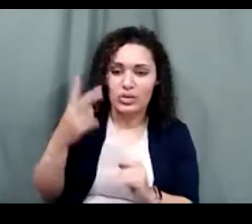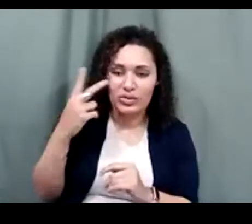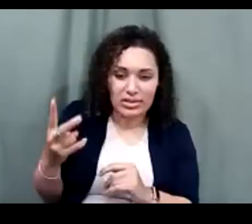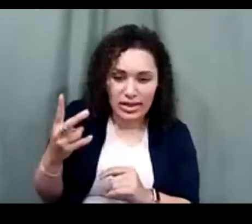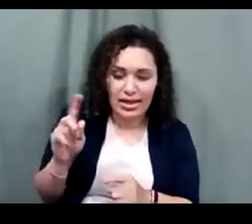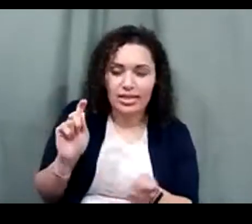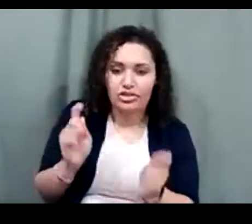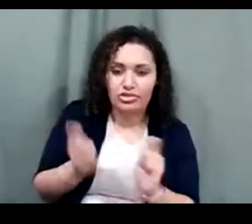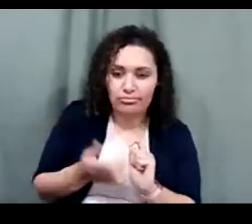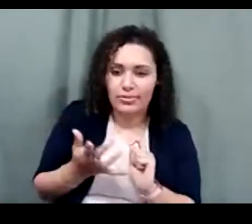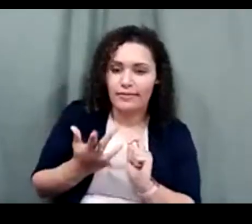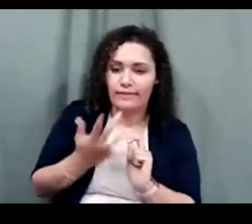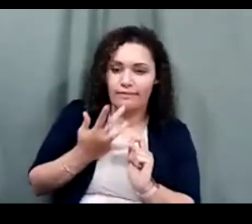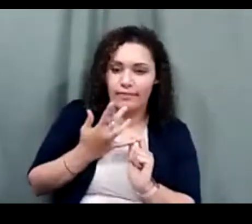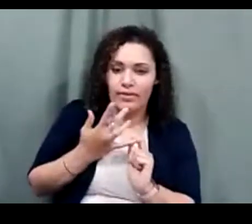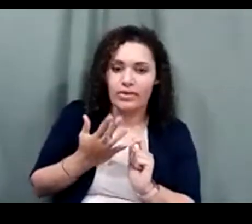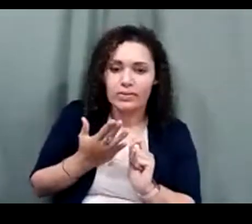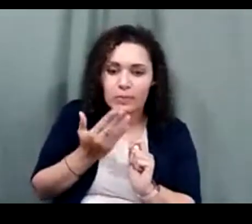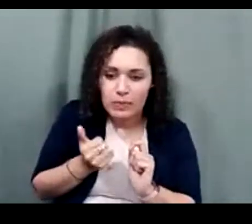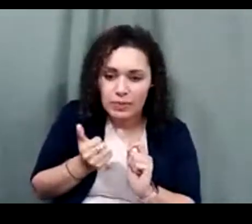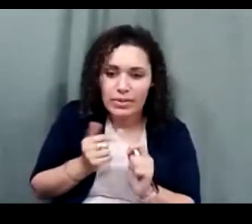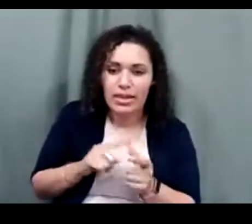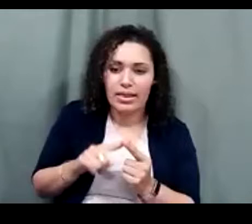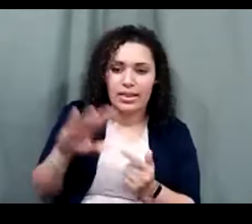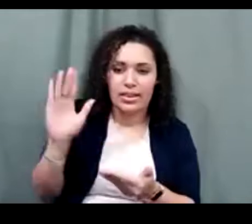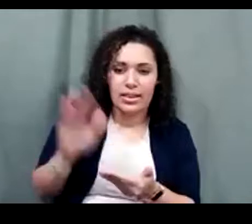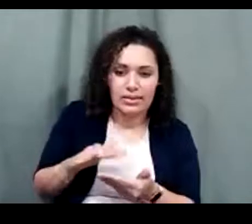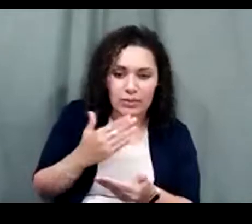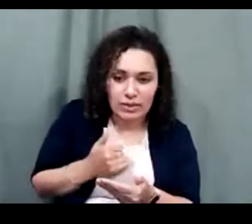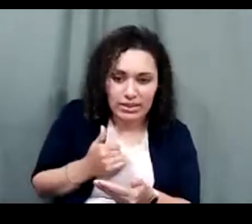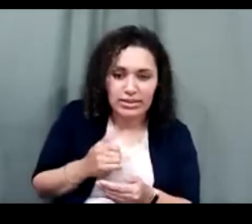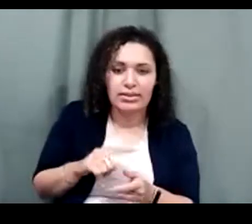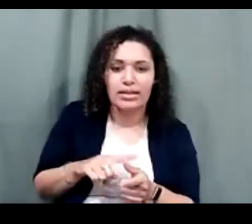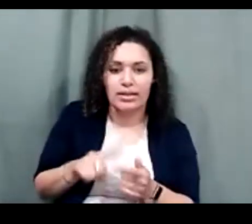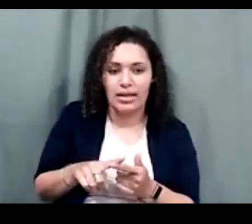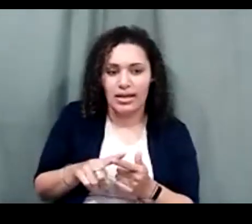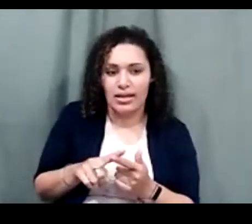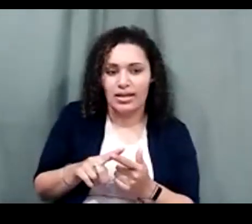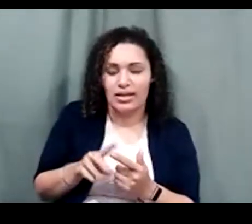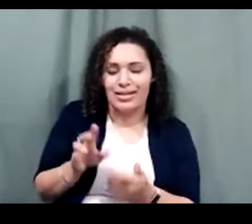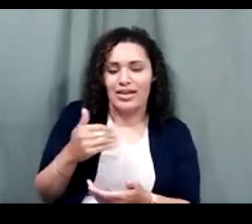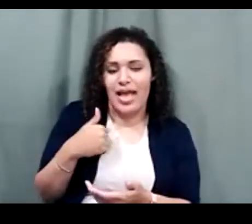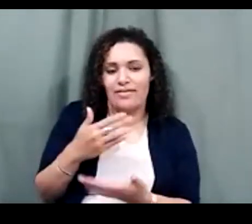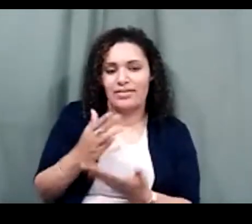flavor profile, when it's really sweet and then it's a little less sweet and you start to get some